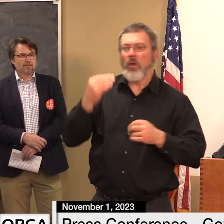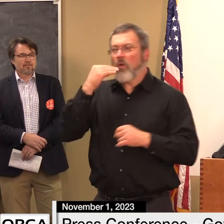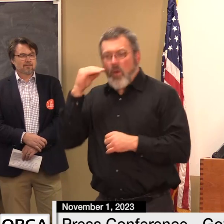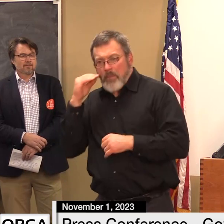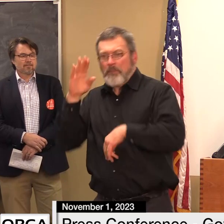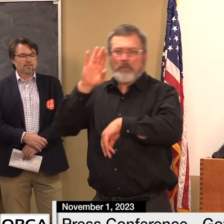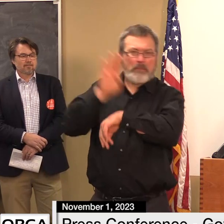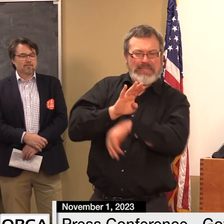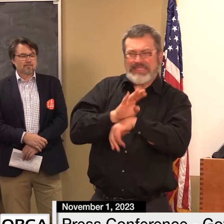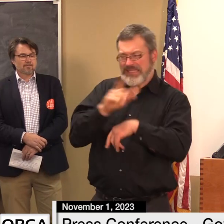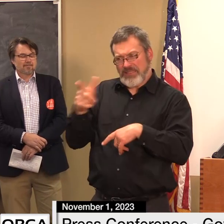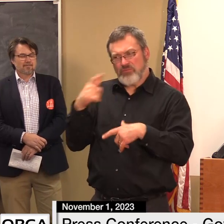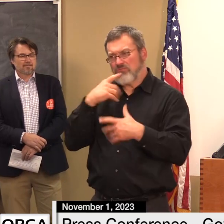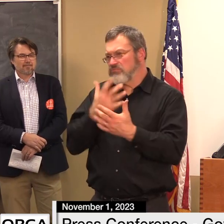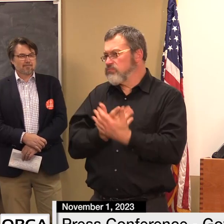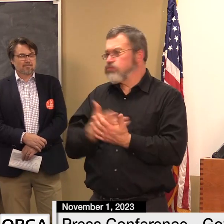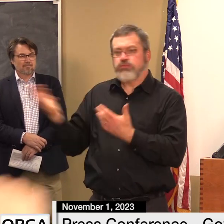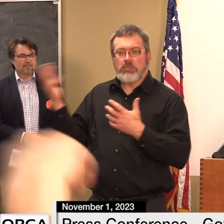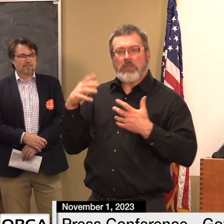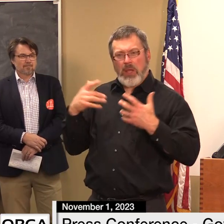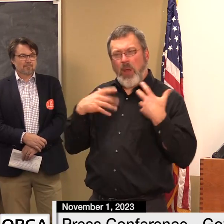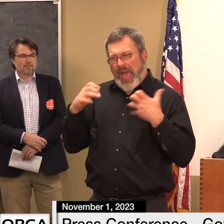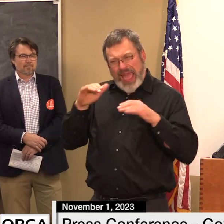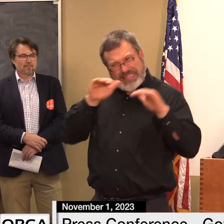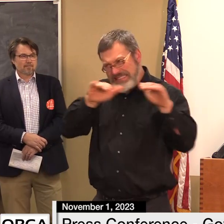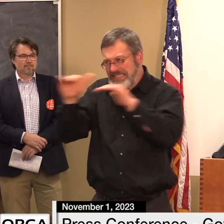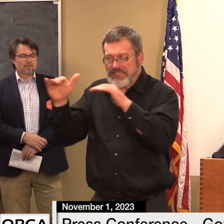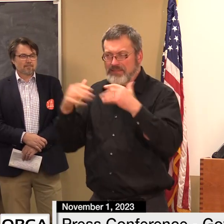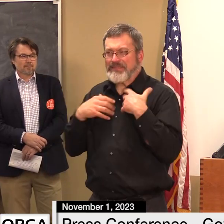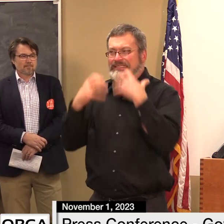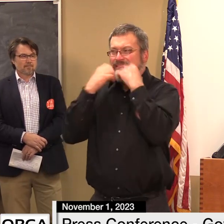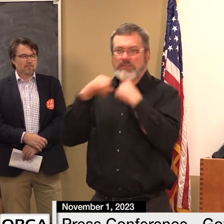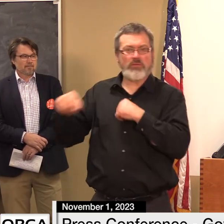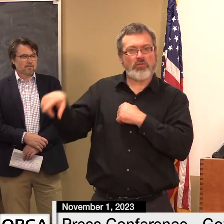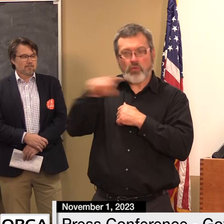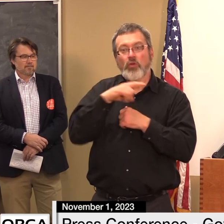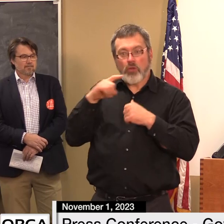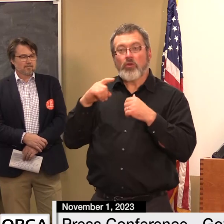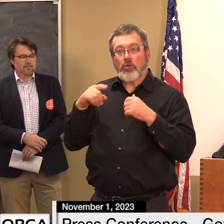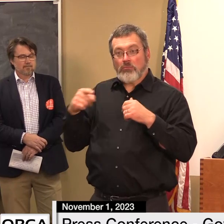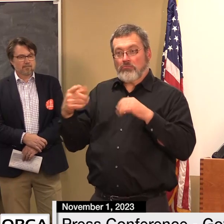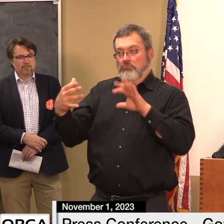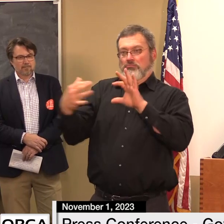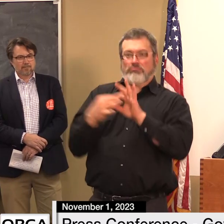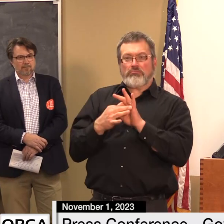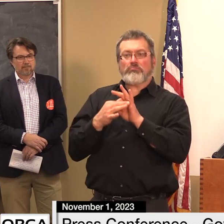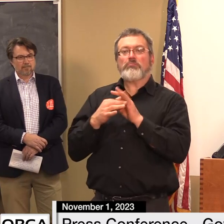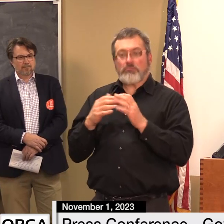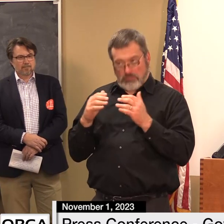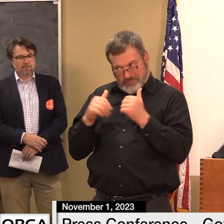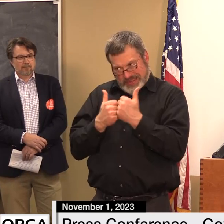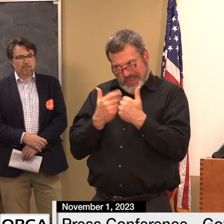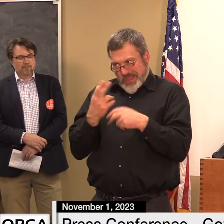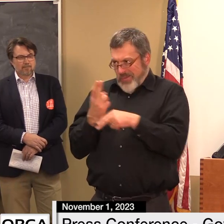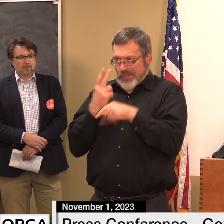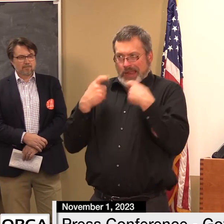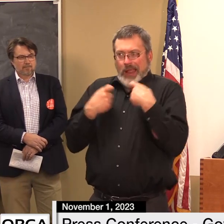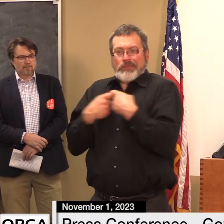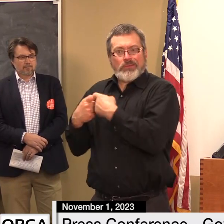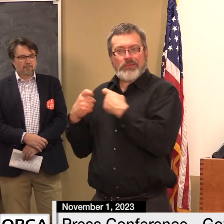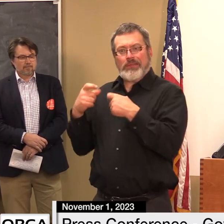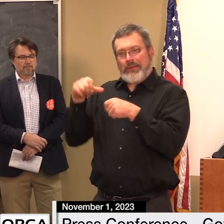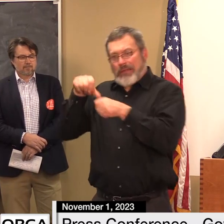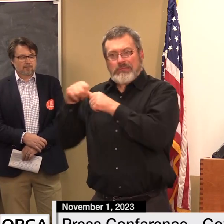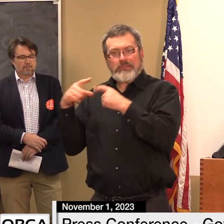out to you. VGS has been part of a coalition of utilities and contractors to help Vermonters build back better with more efficient